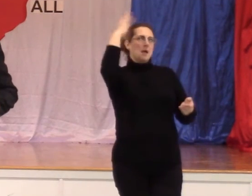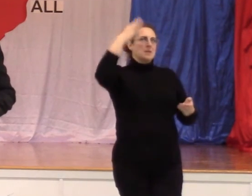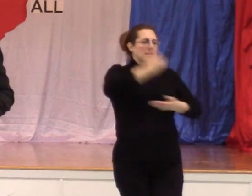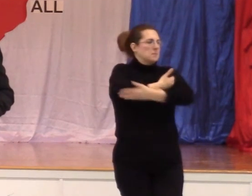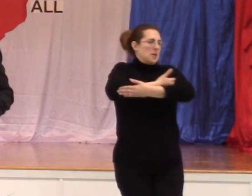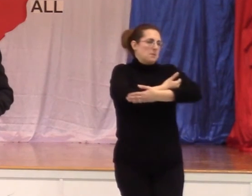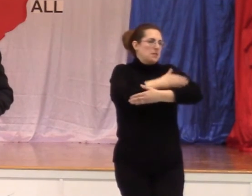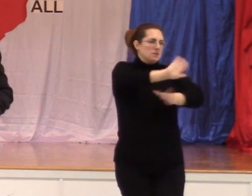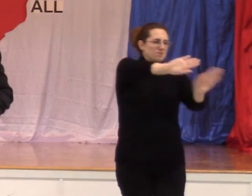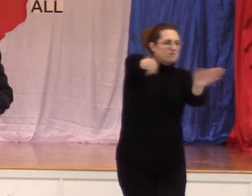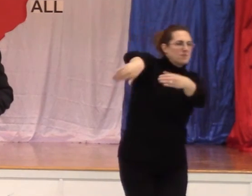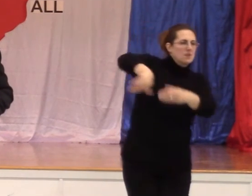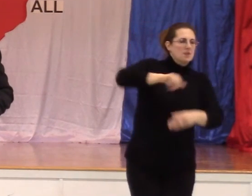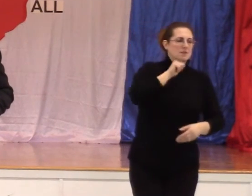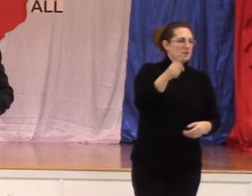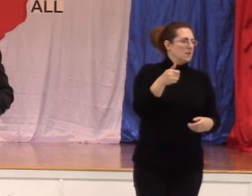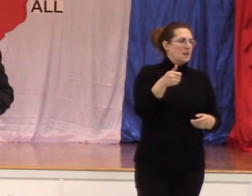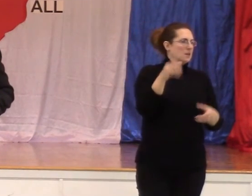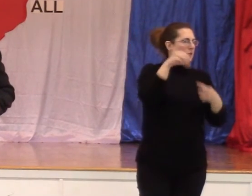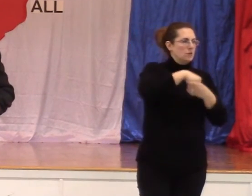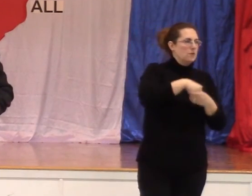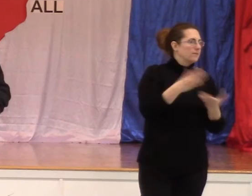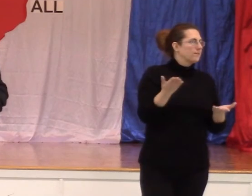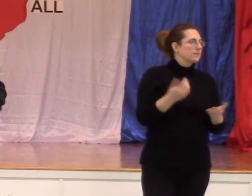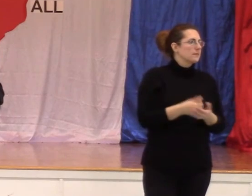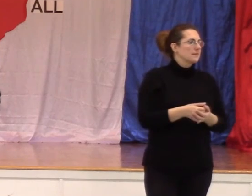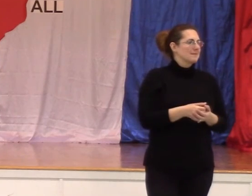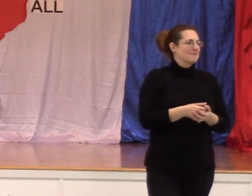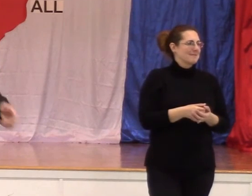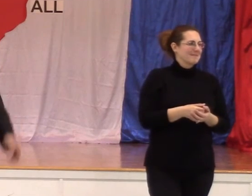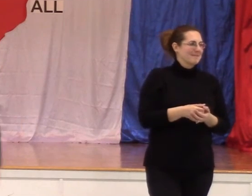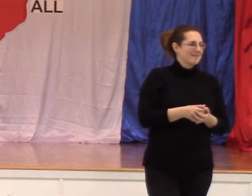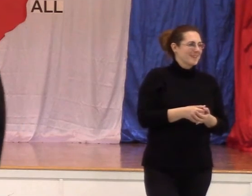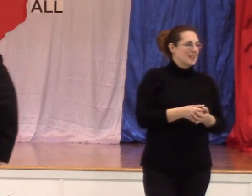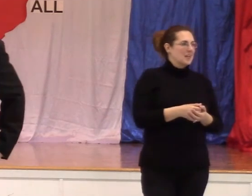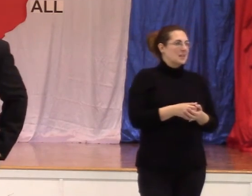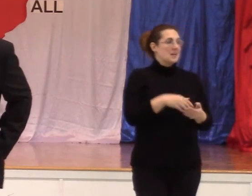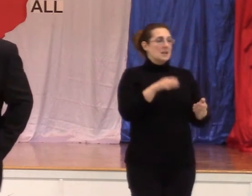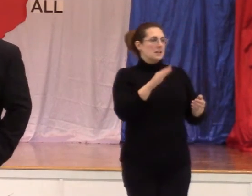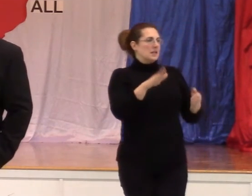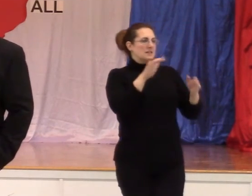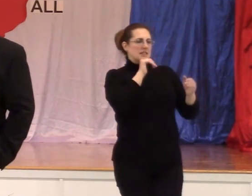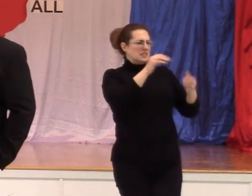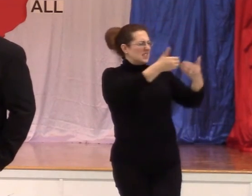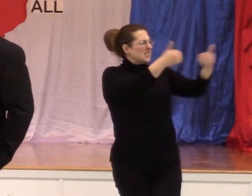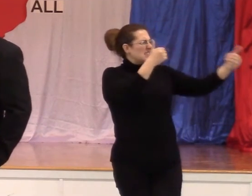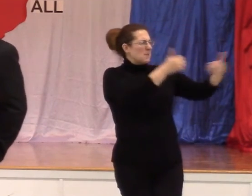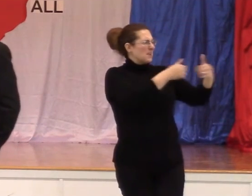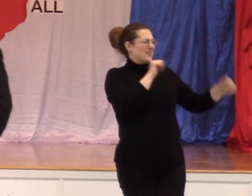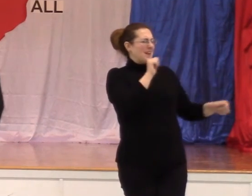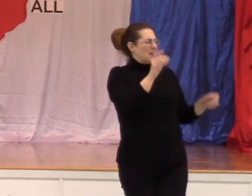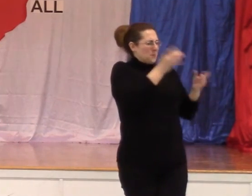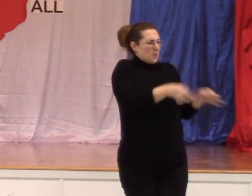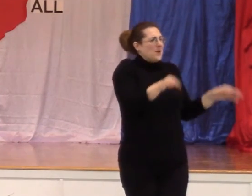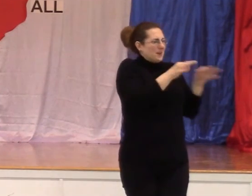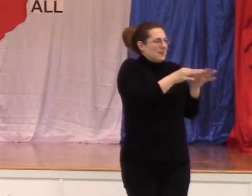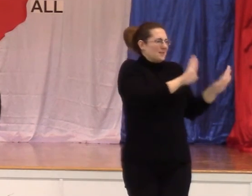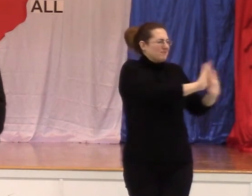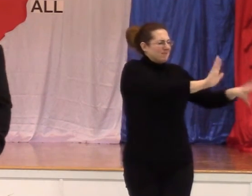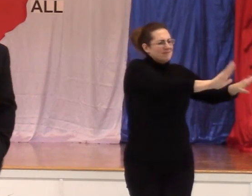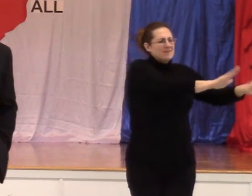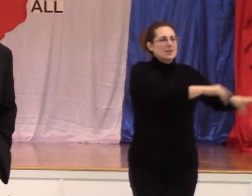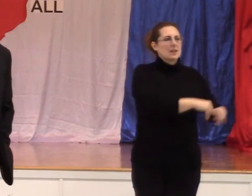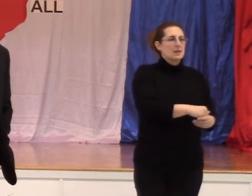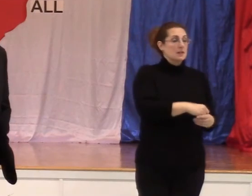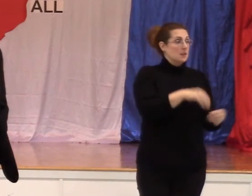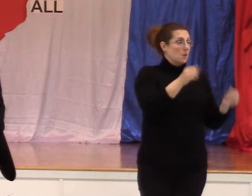Right? Right? So you have the downplay of the divisions and the differences. So this is prevalent in the Reformation